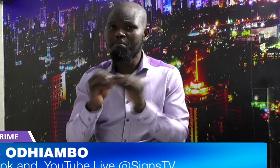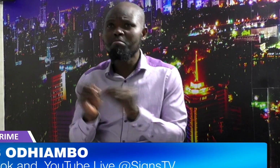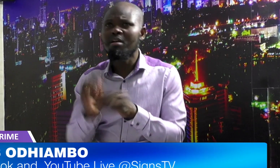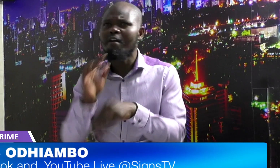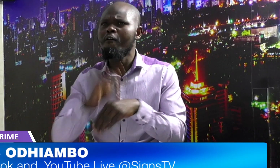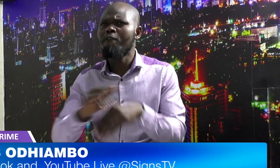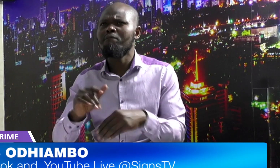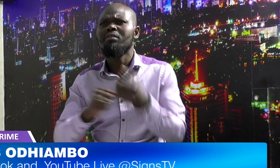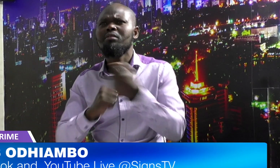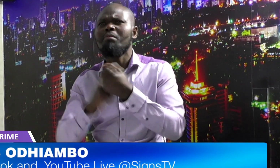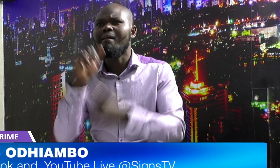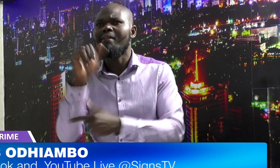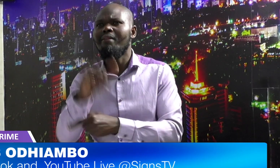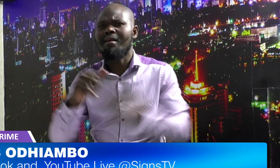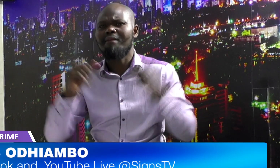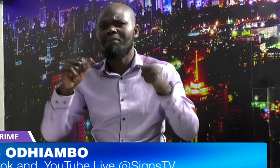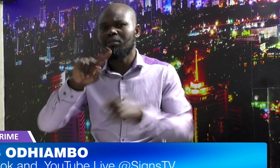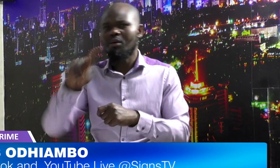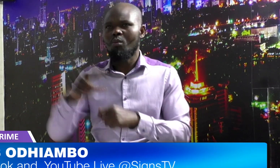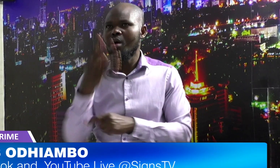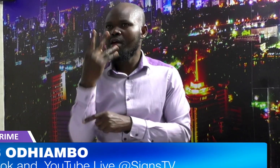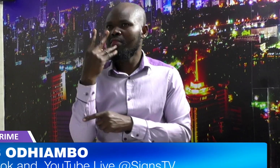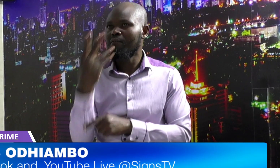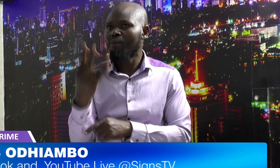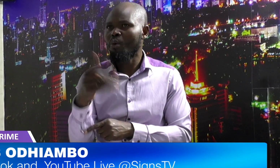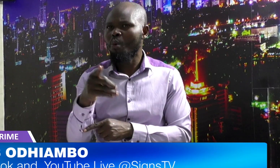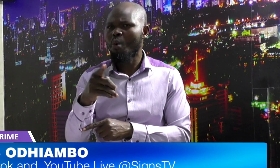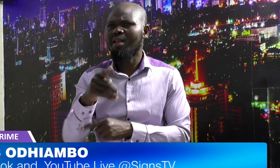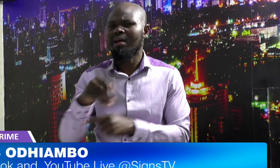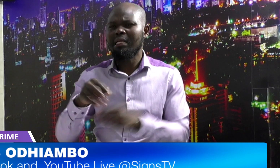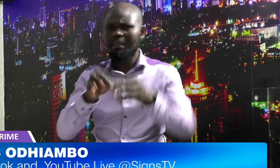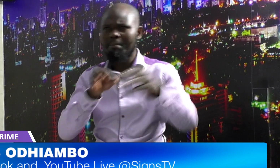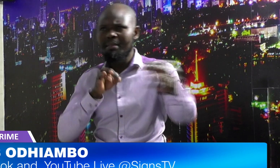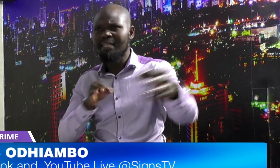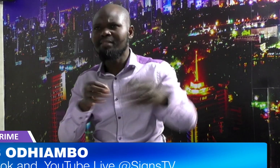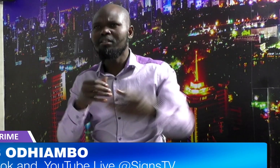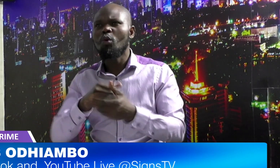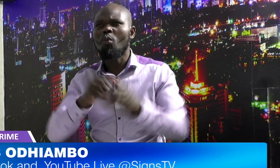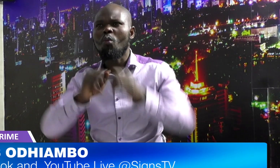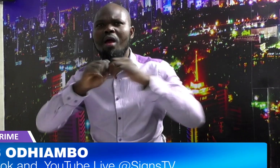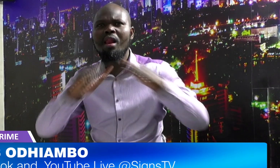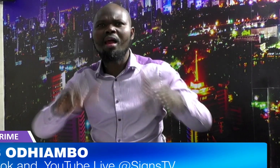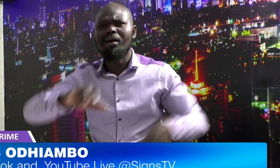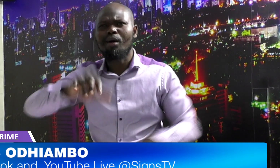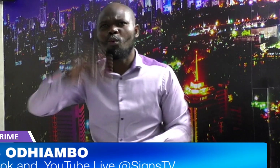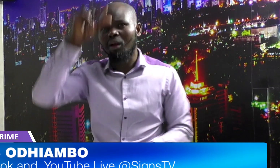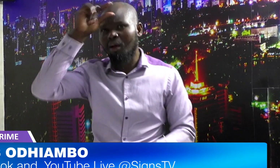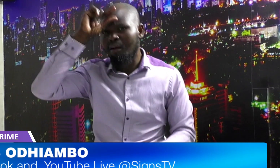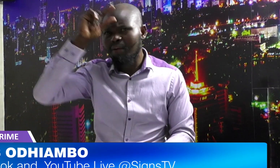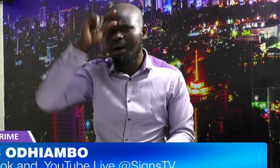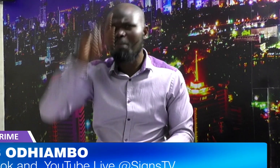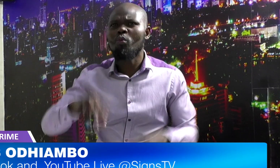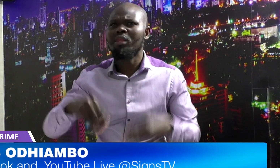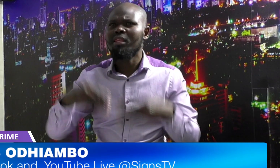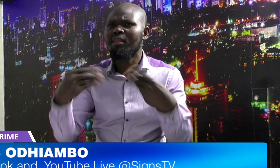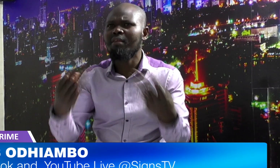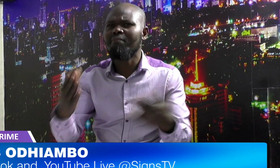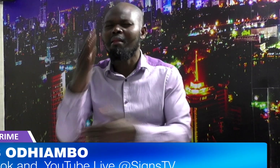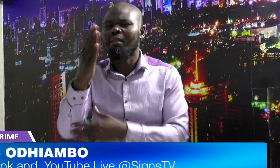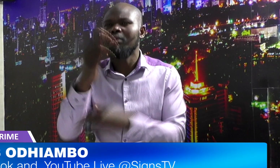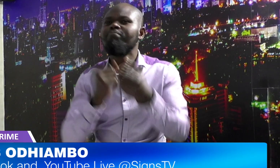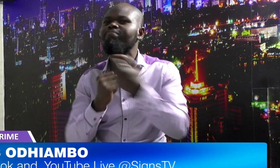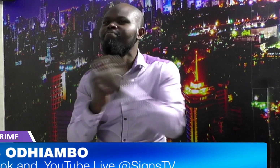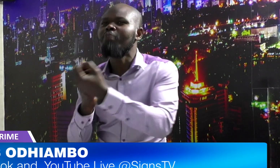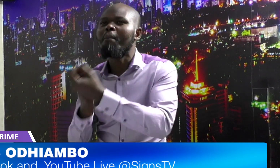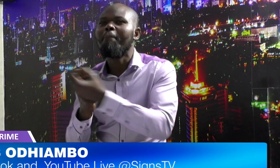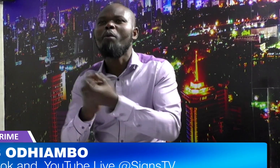allocated 1,400 acres of land to the county government for the purpose of supporting the construction of